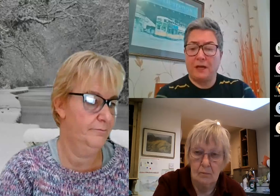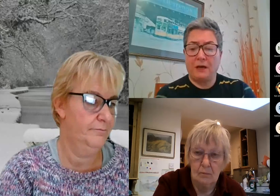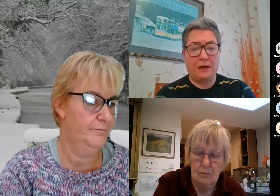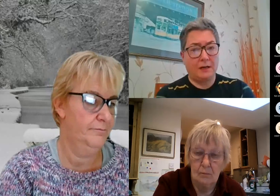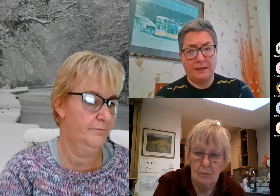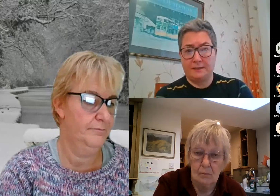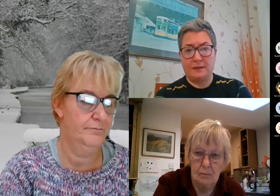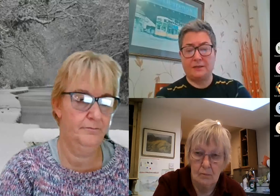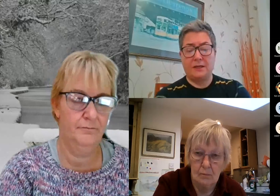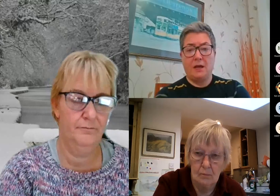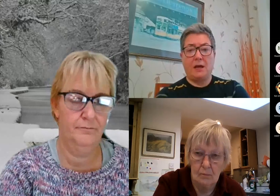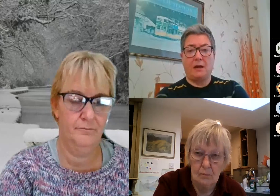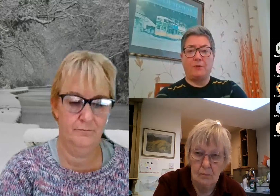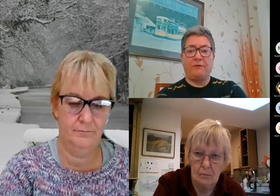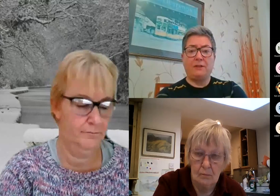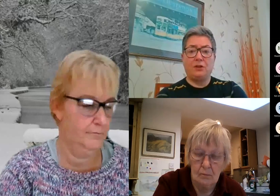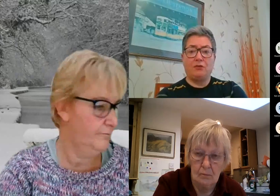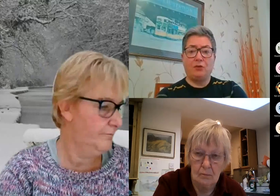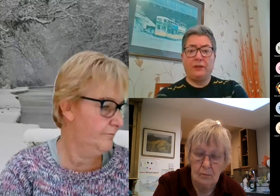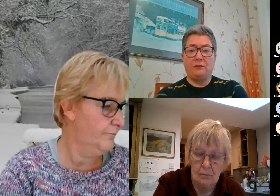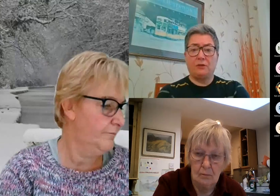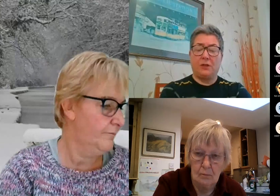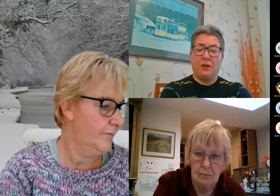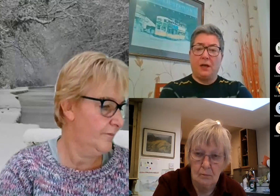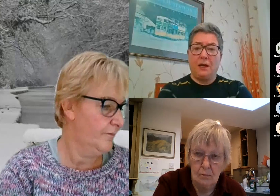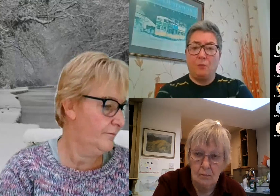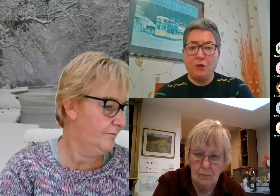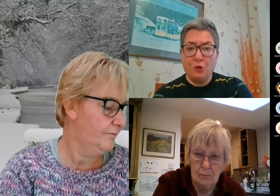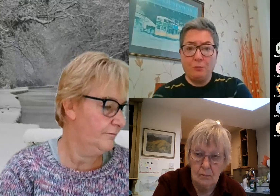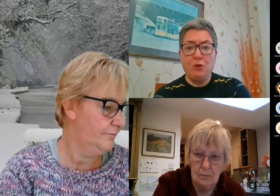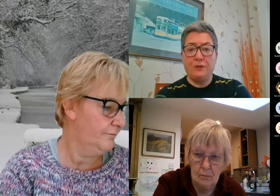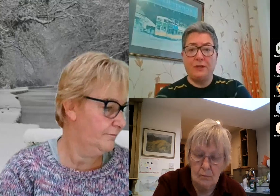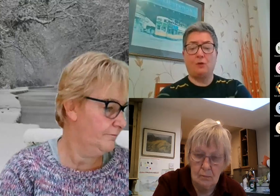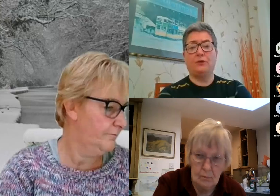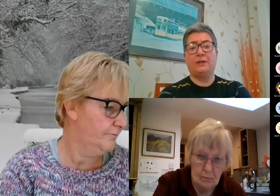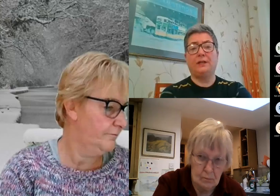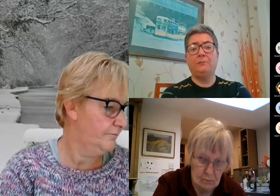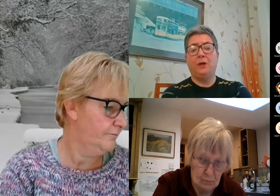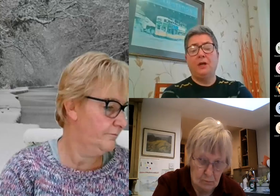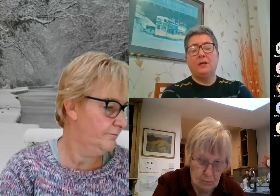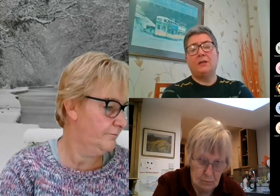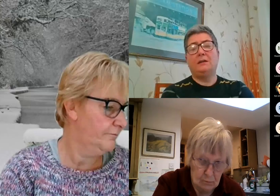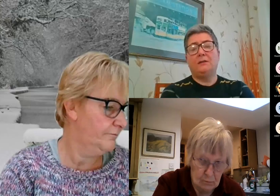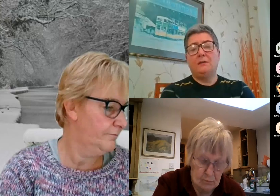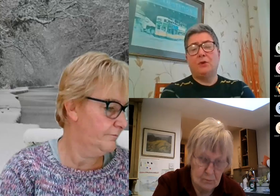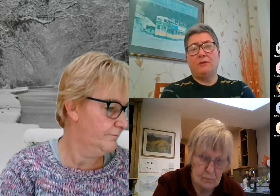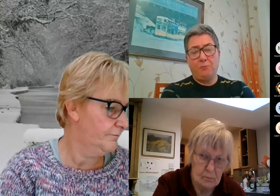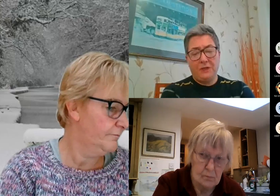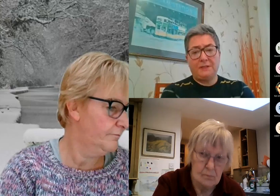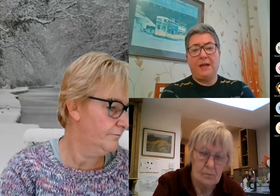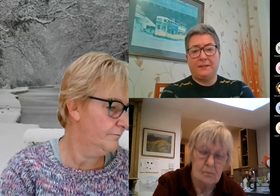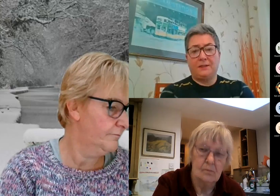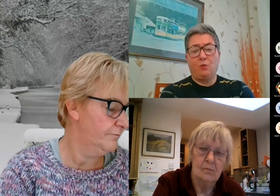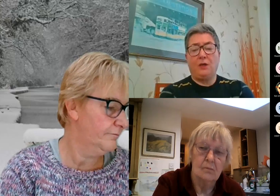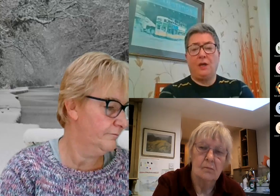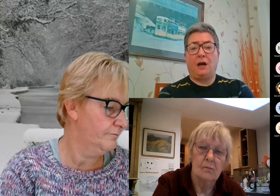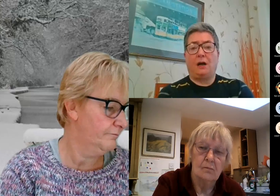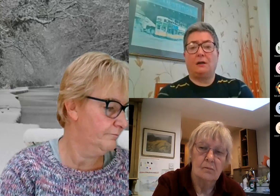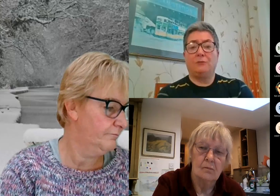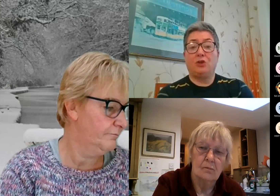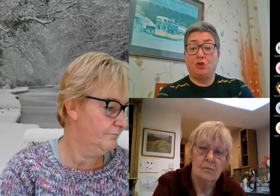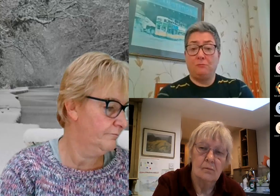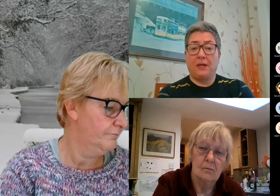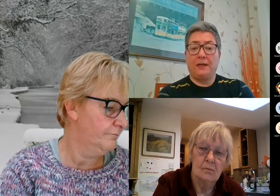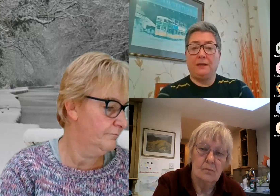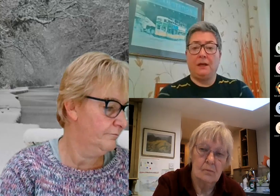the ESOP is a case that provided a ruling that we should be using all the time. So I think within PCS,